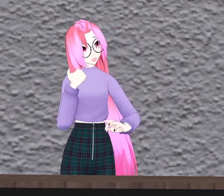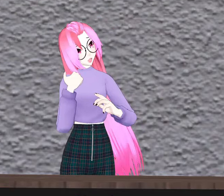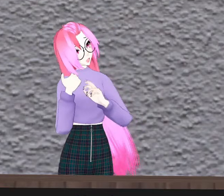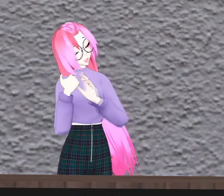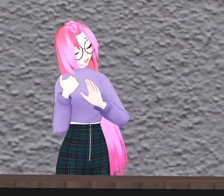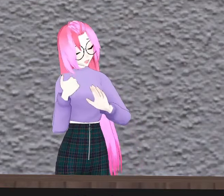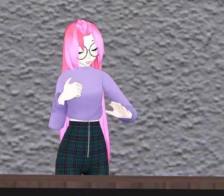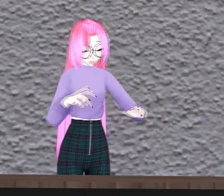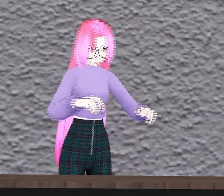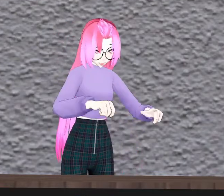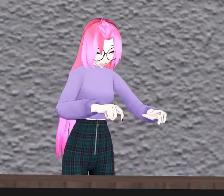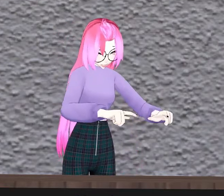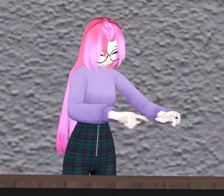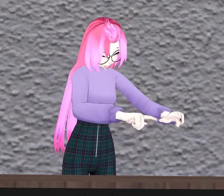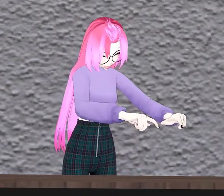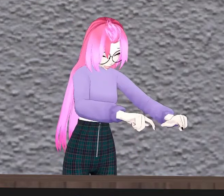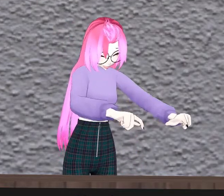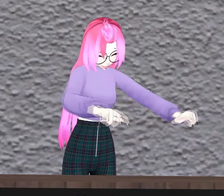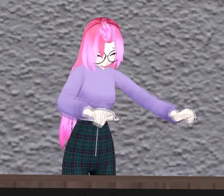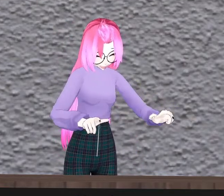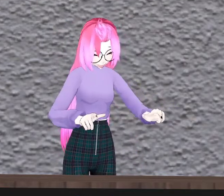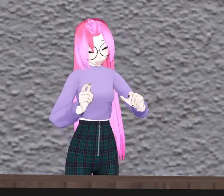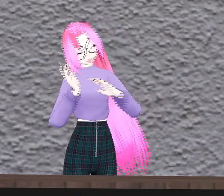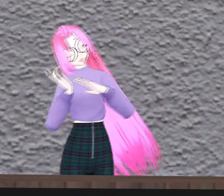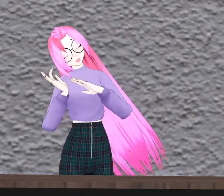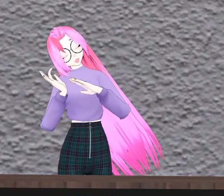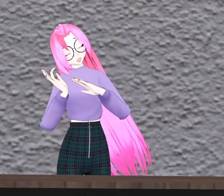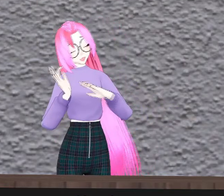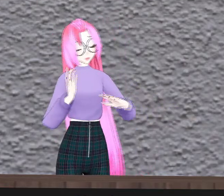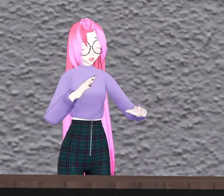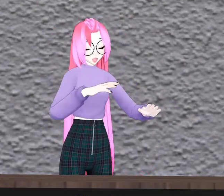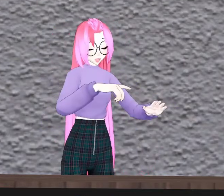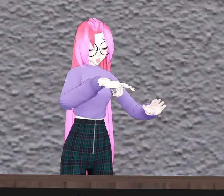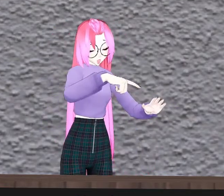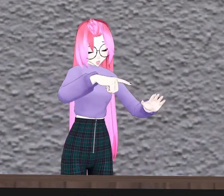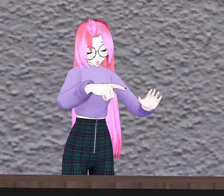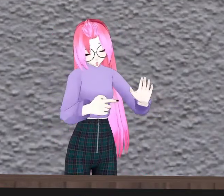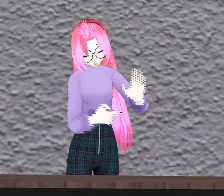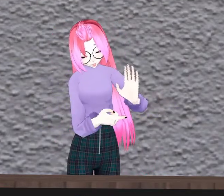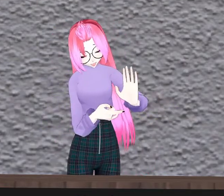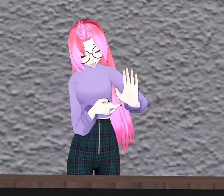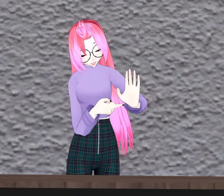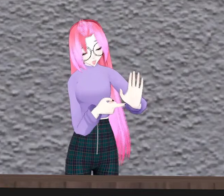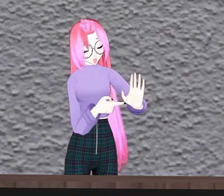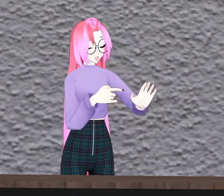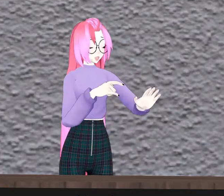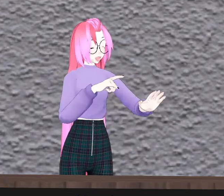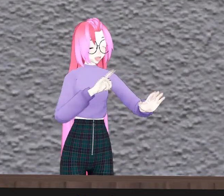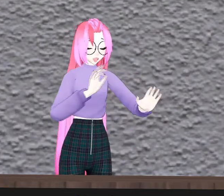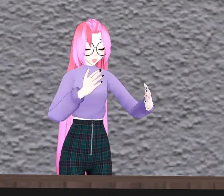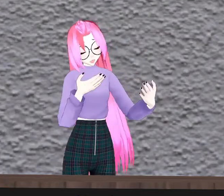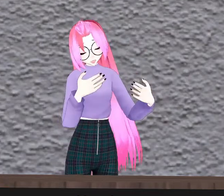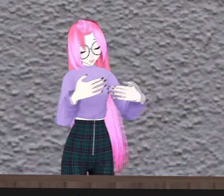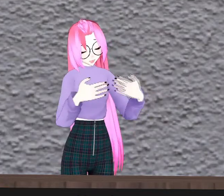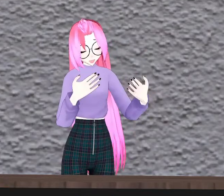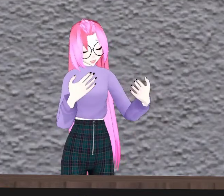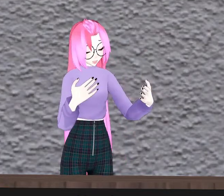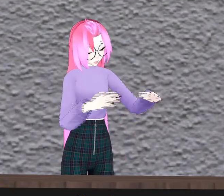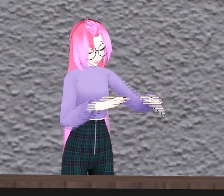of alarms is there's one where it goes at the foot of your bed and it has a wire that goes down and connects to like your device or whatever, and it